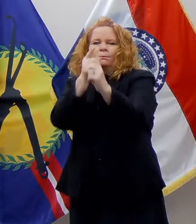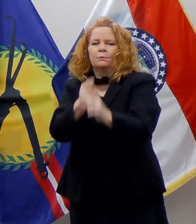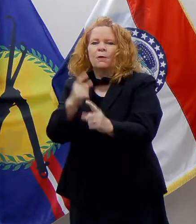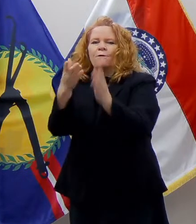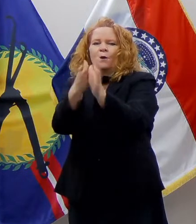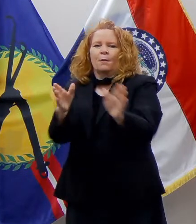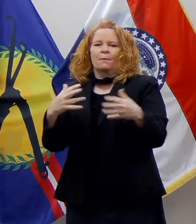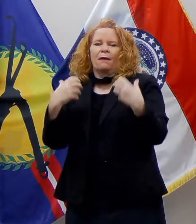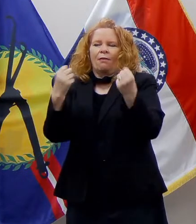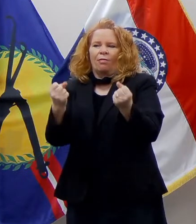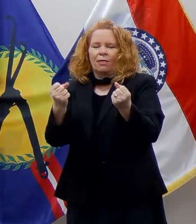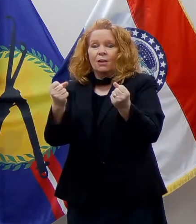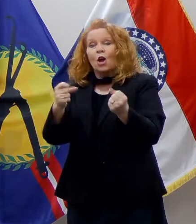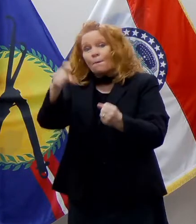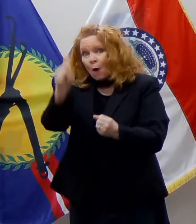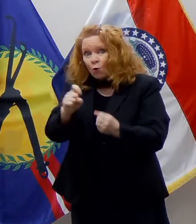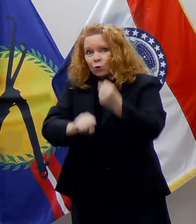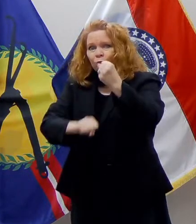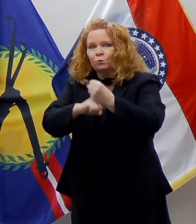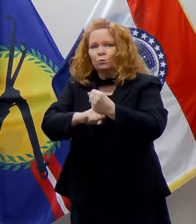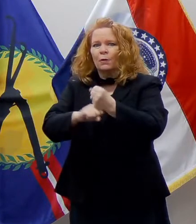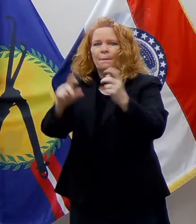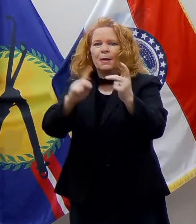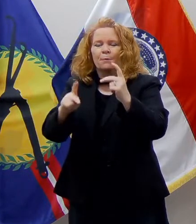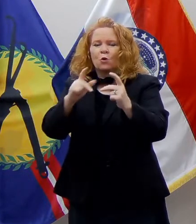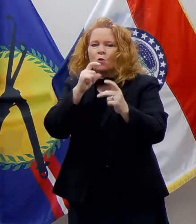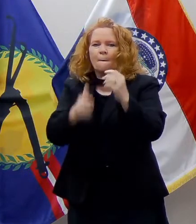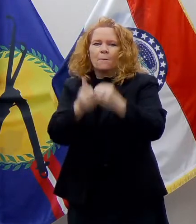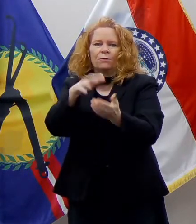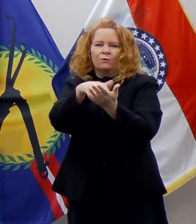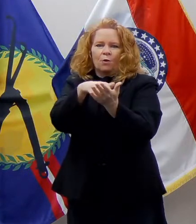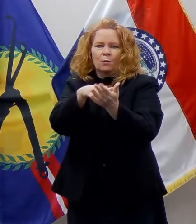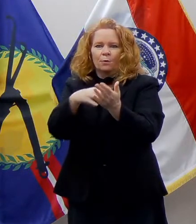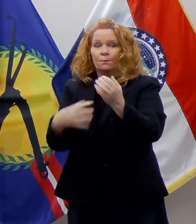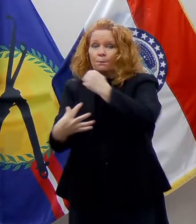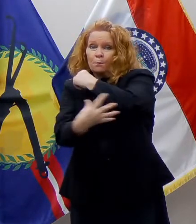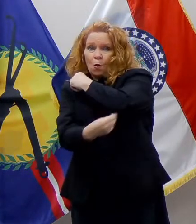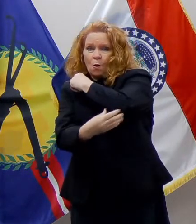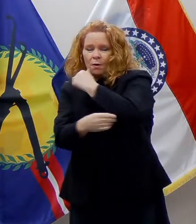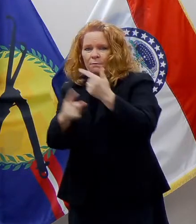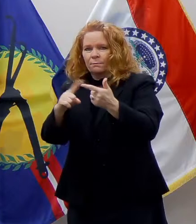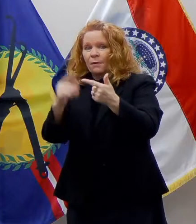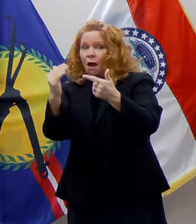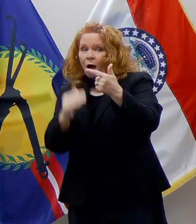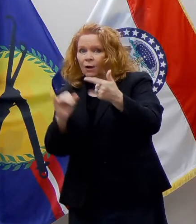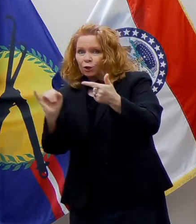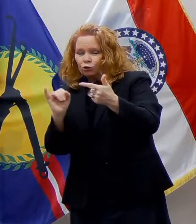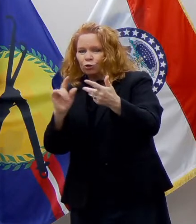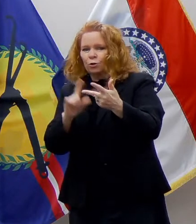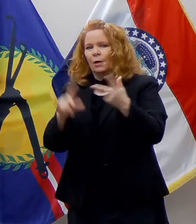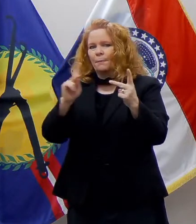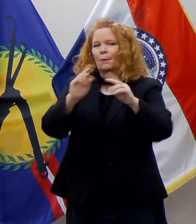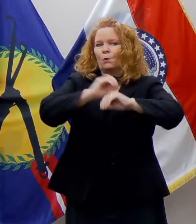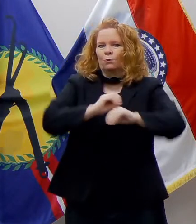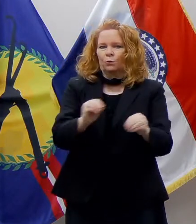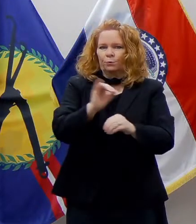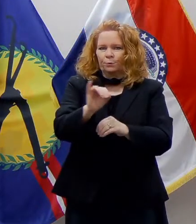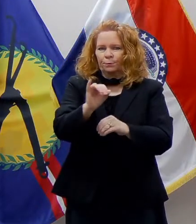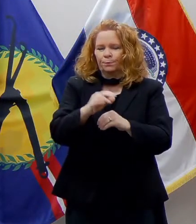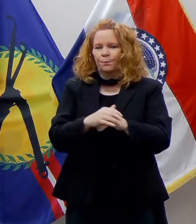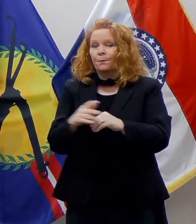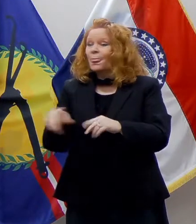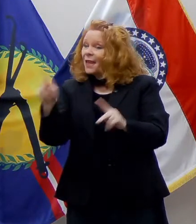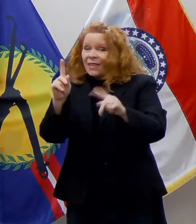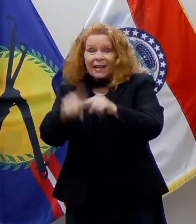who are most vulnerable: the poor, the uninsured, and the underinsured, those without access to a primary care